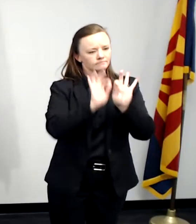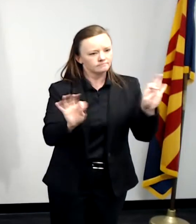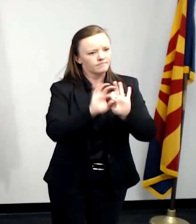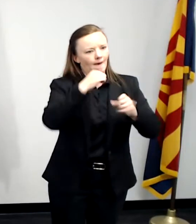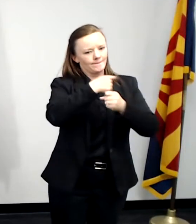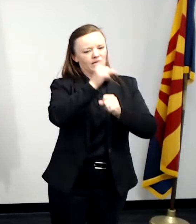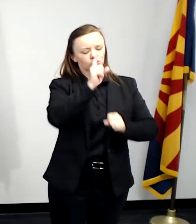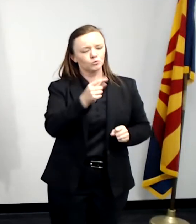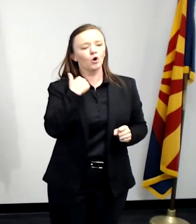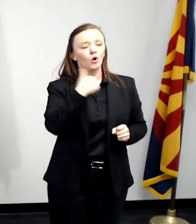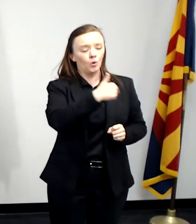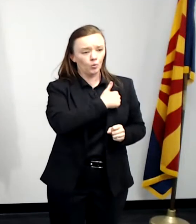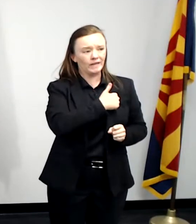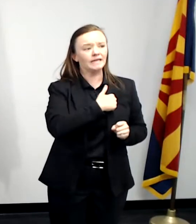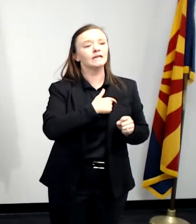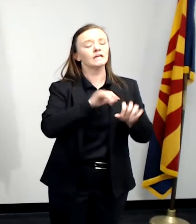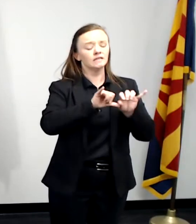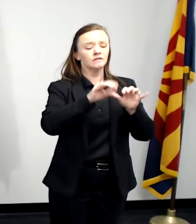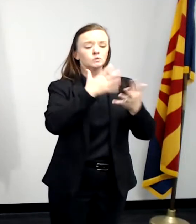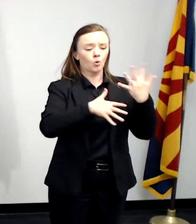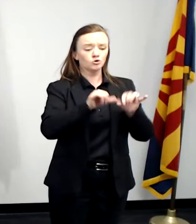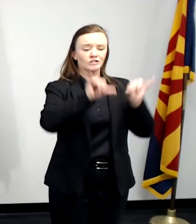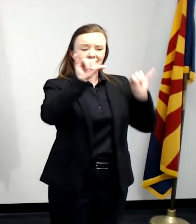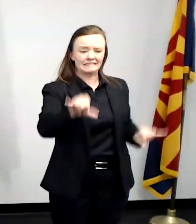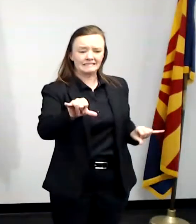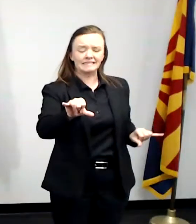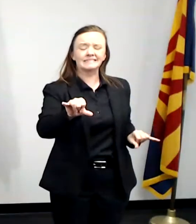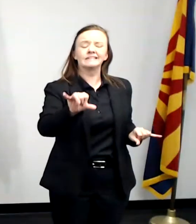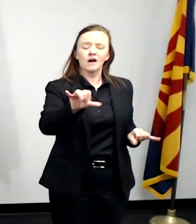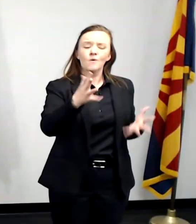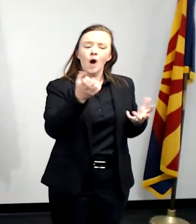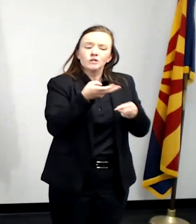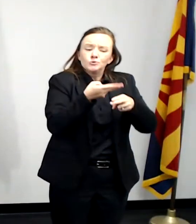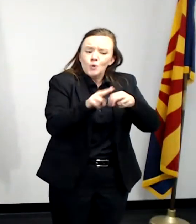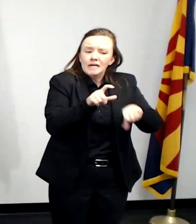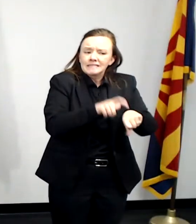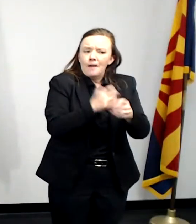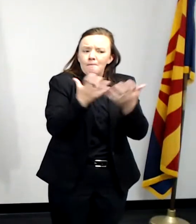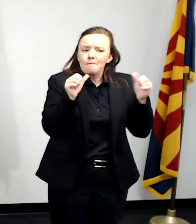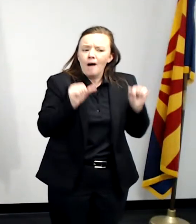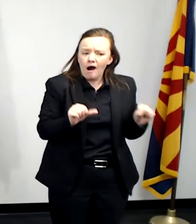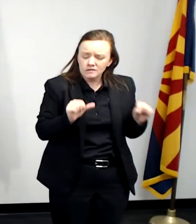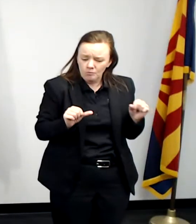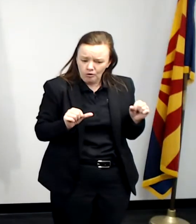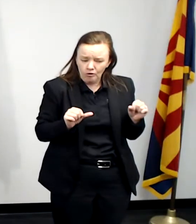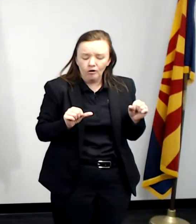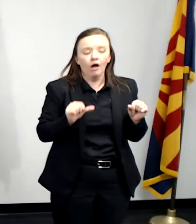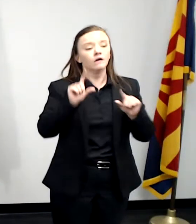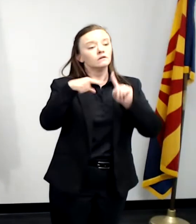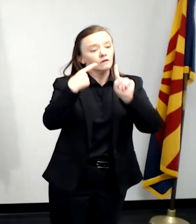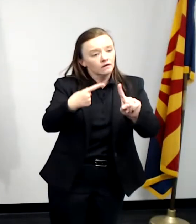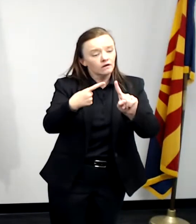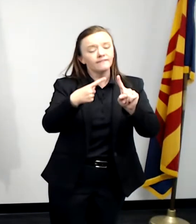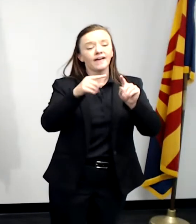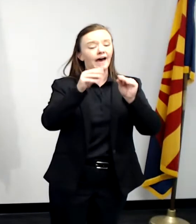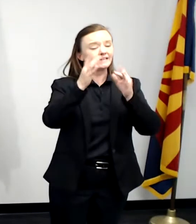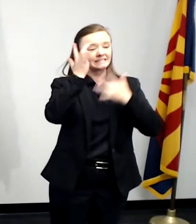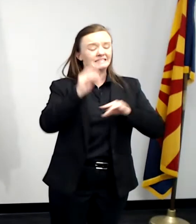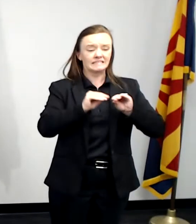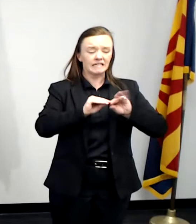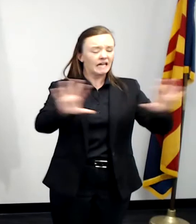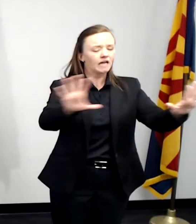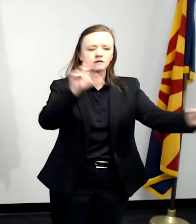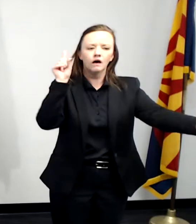for as short of time as is possible in order to control the spread of disease, make sure it